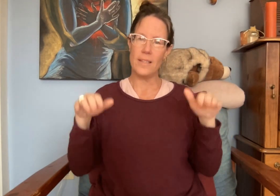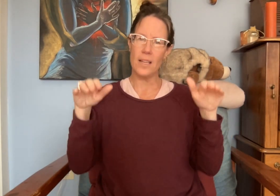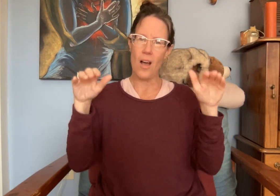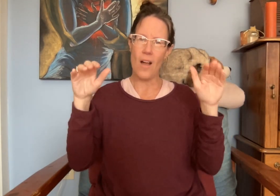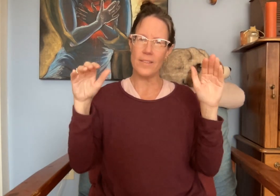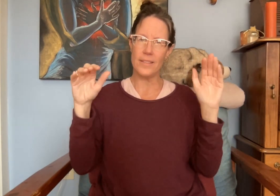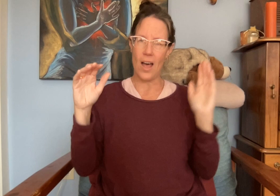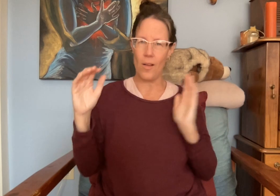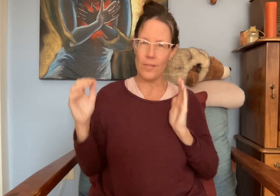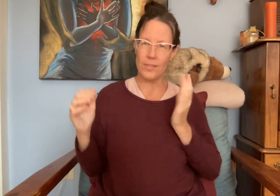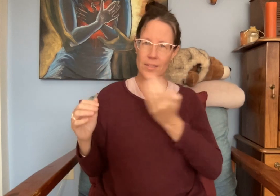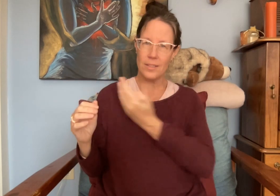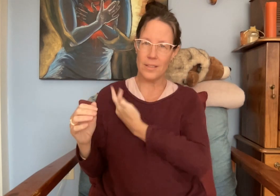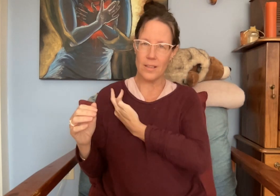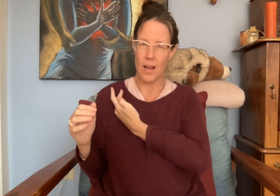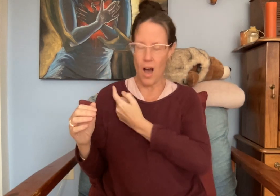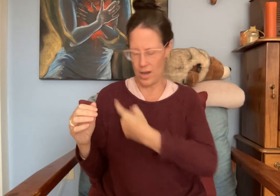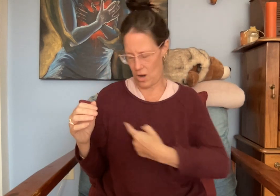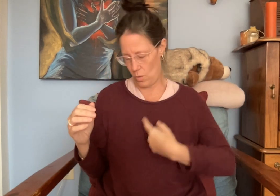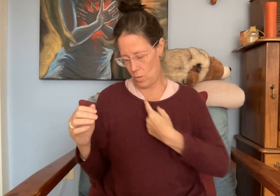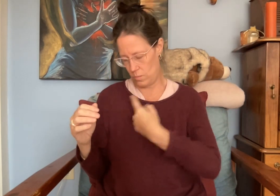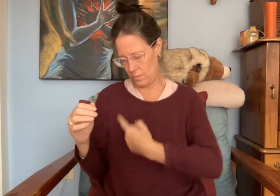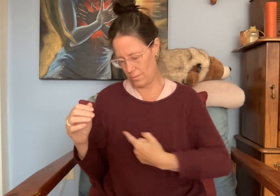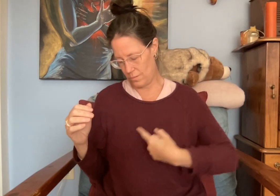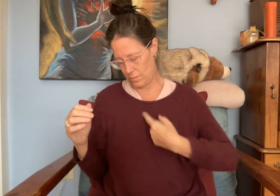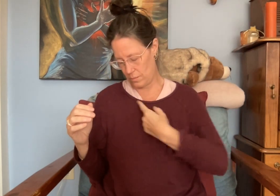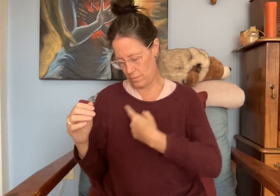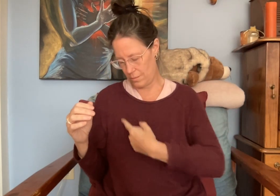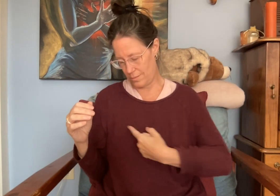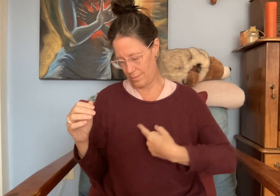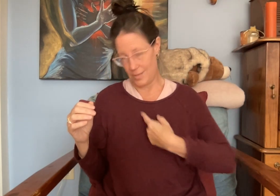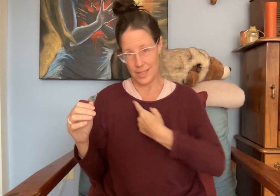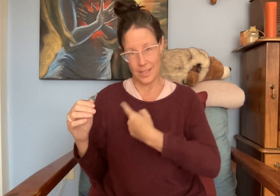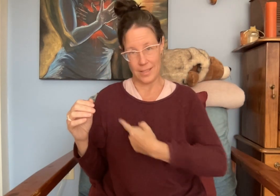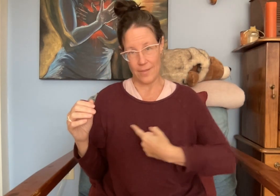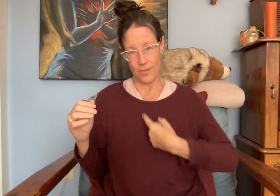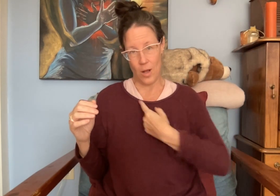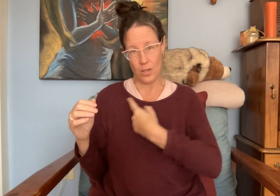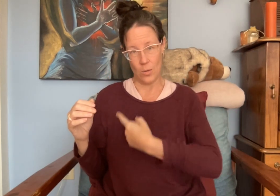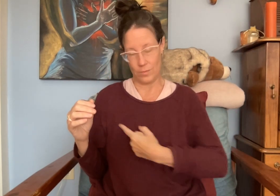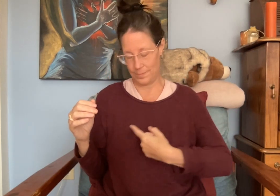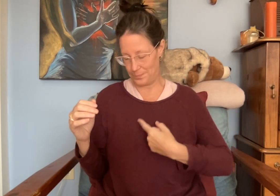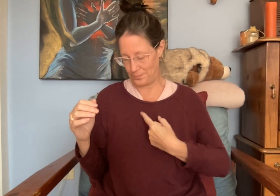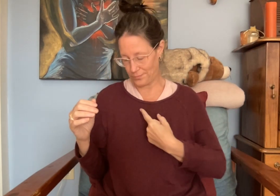raising ourselves on our own. That's the sign for alone.